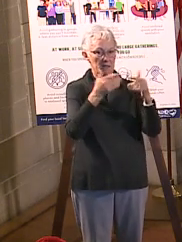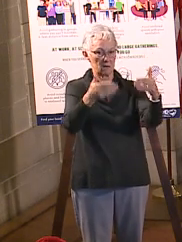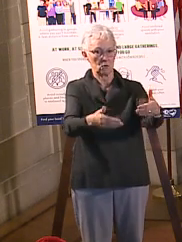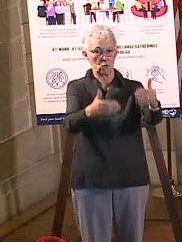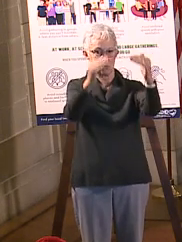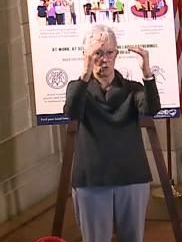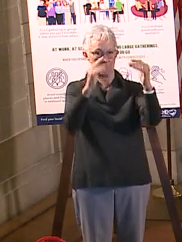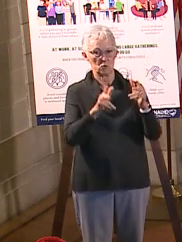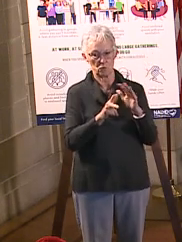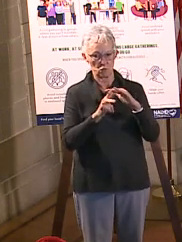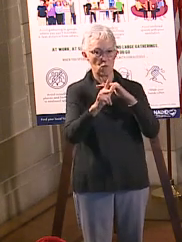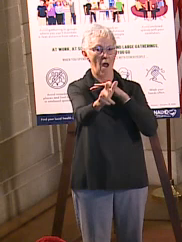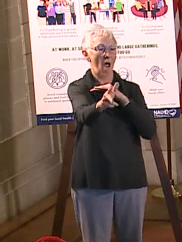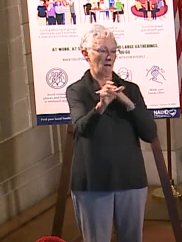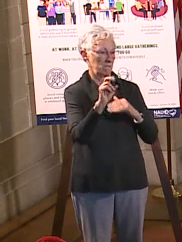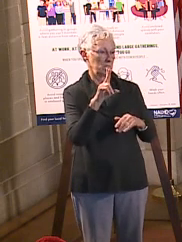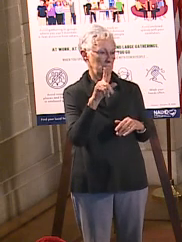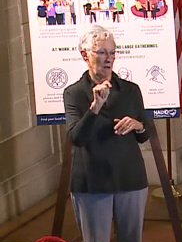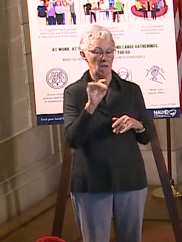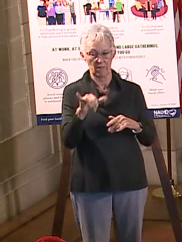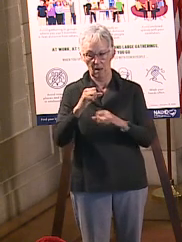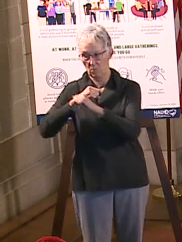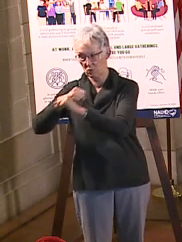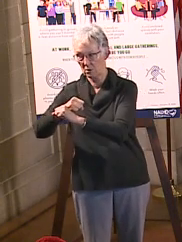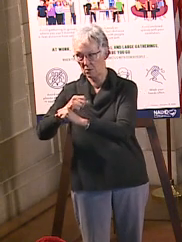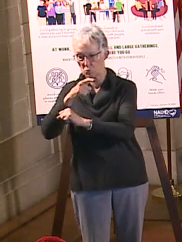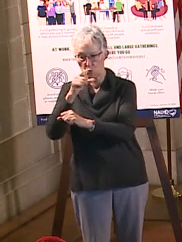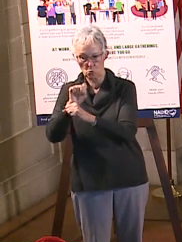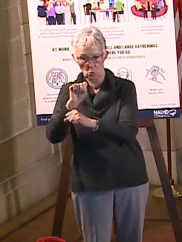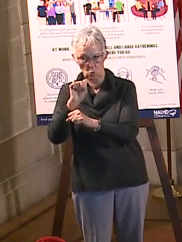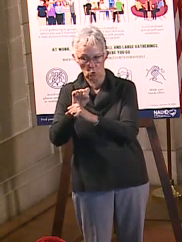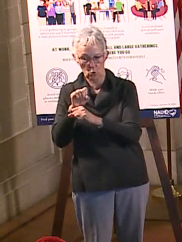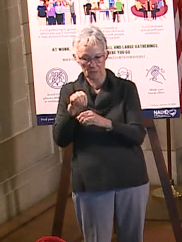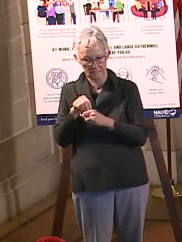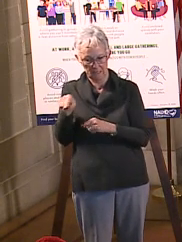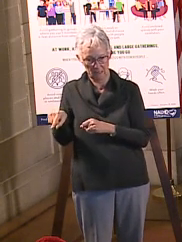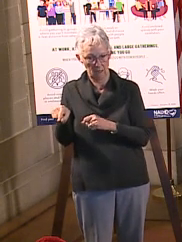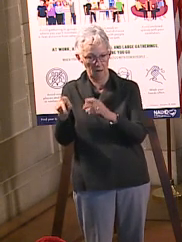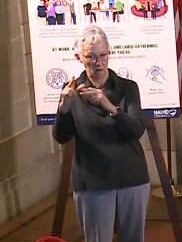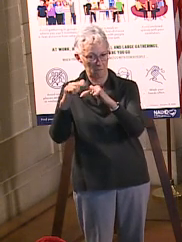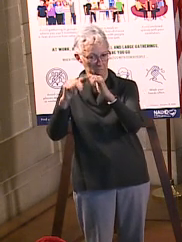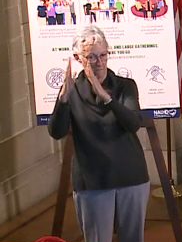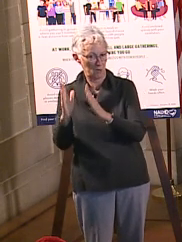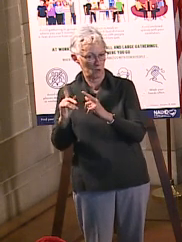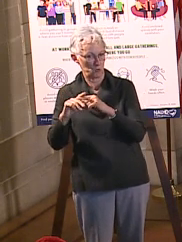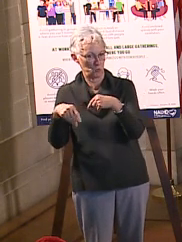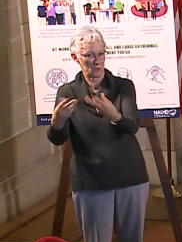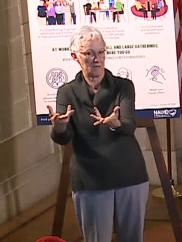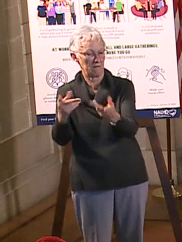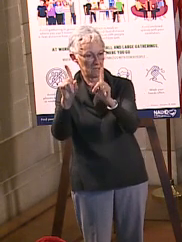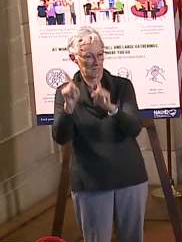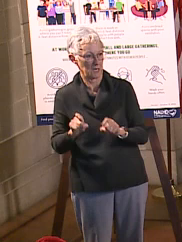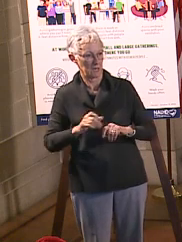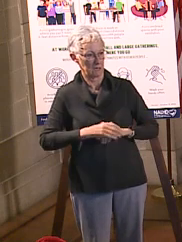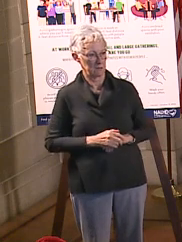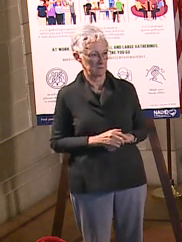it's a way to be able to protect the workers and the people getting testing from the inclement weather. And I was